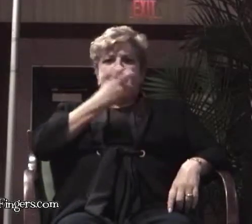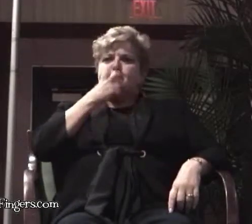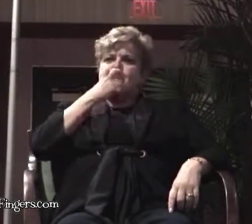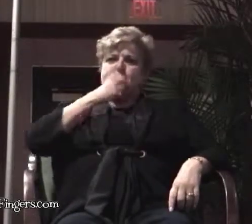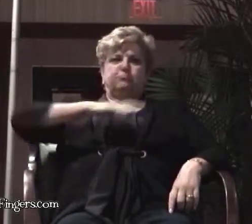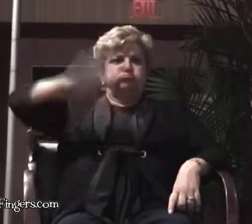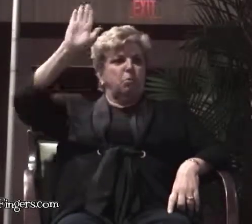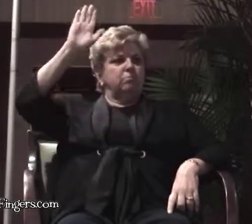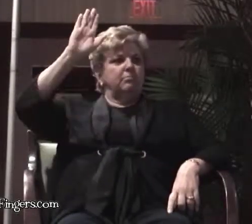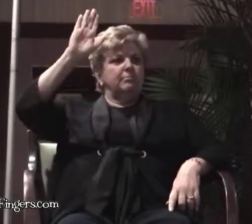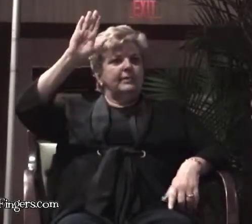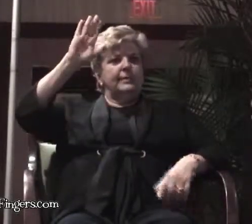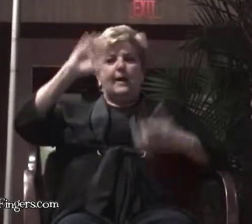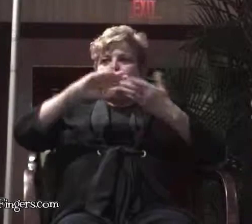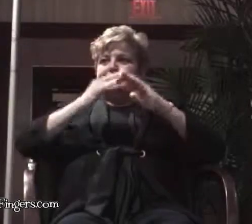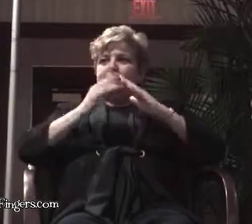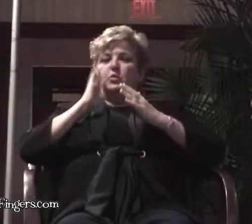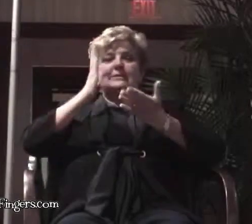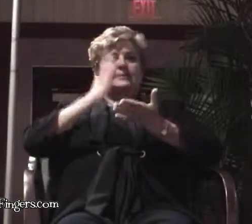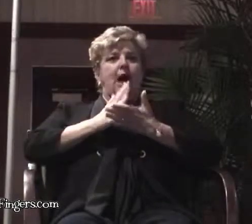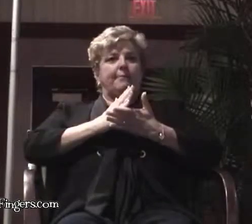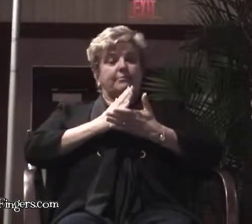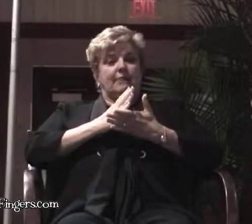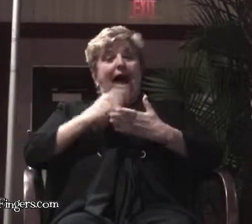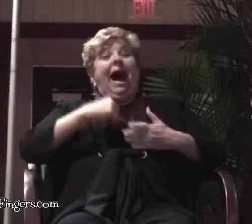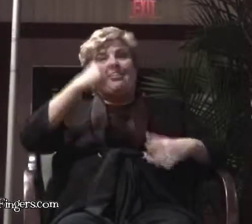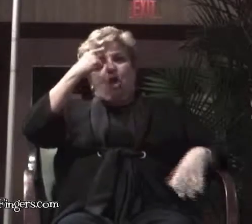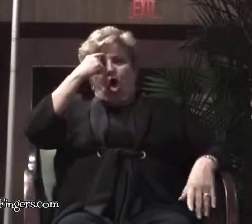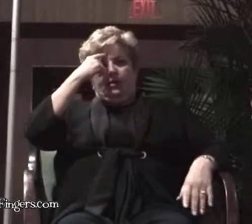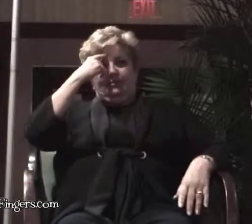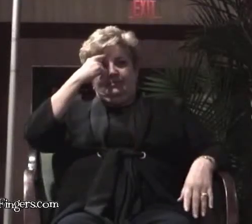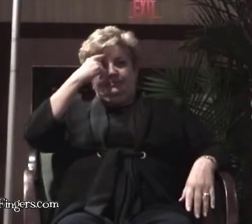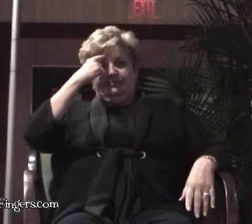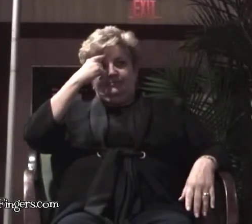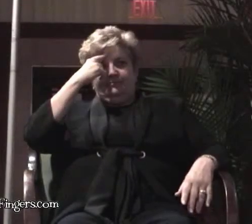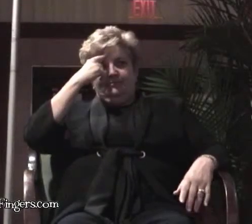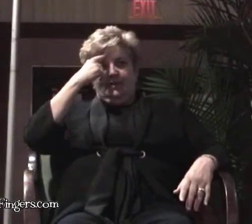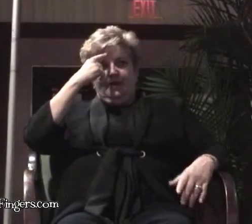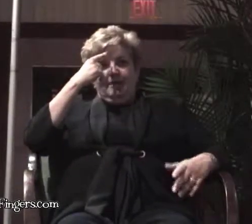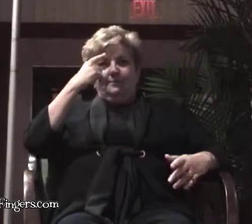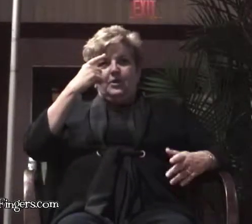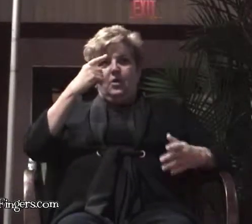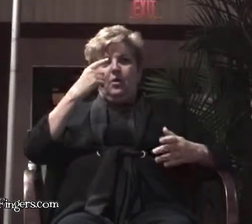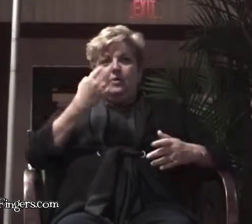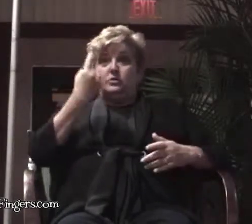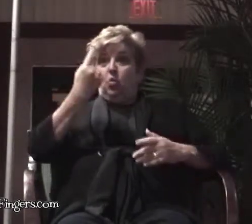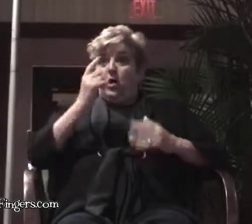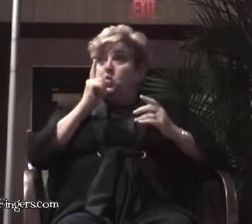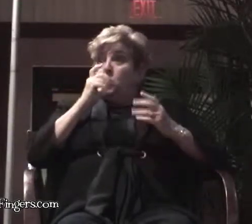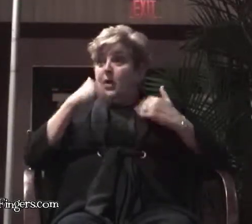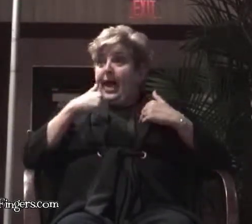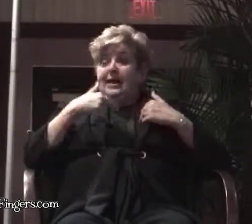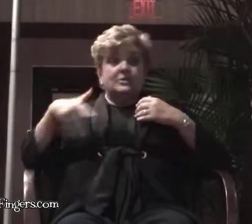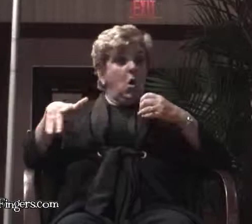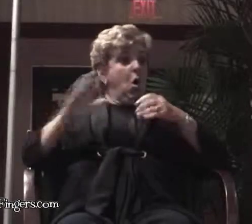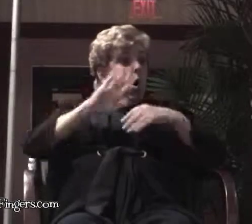city will stop. You know, I thought. And there's one that has all power. That one is Dad. You best mind him